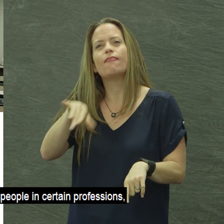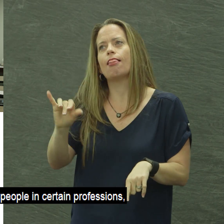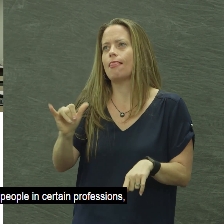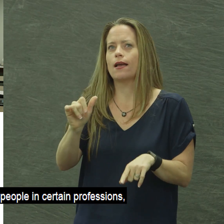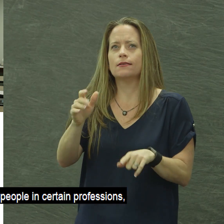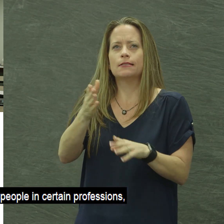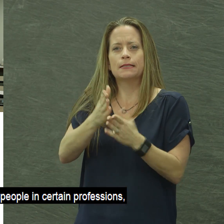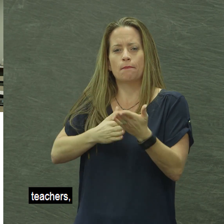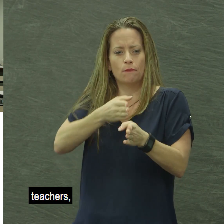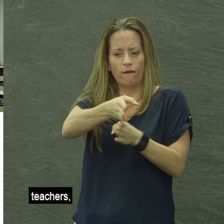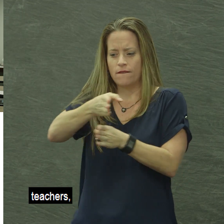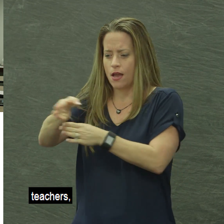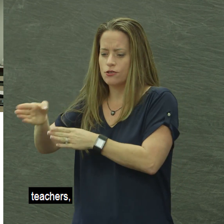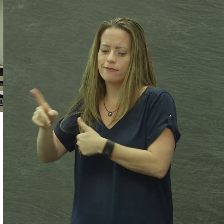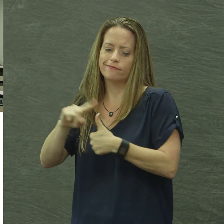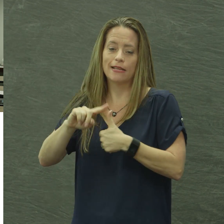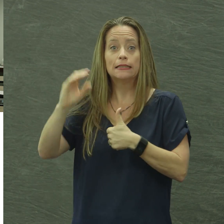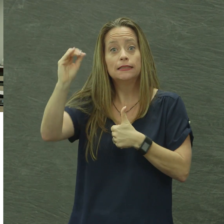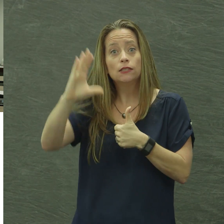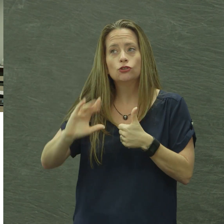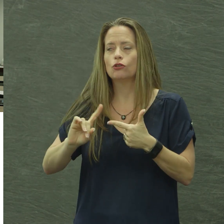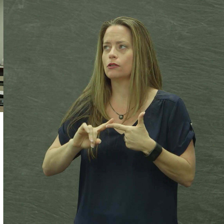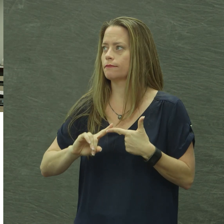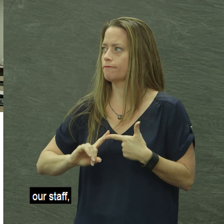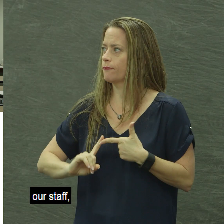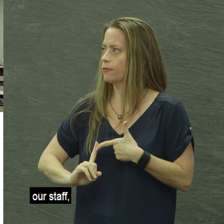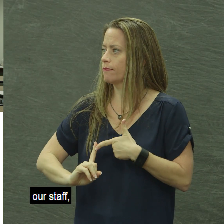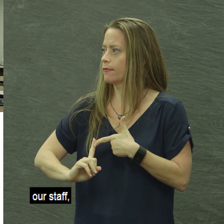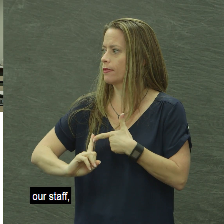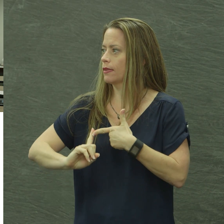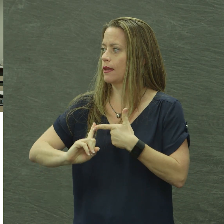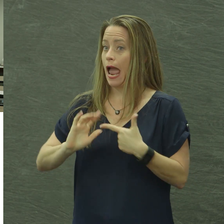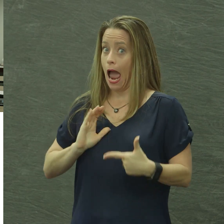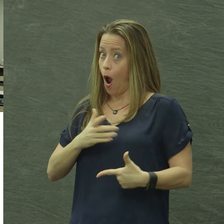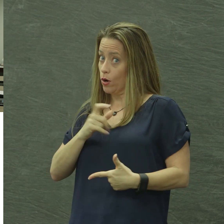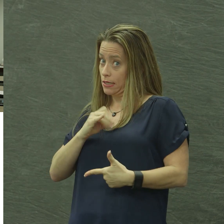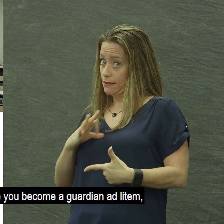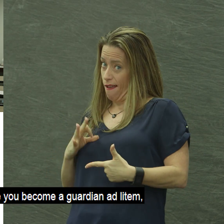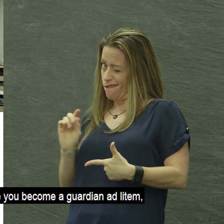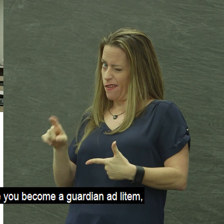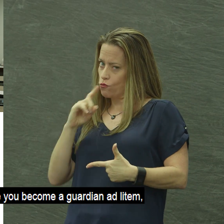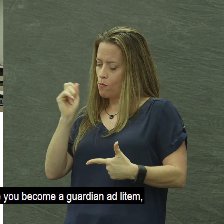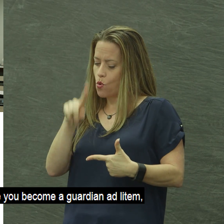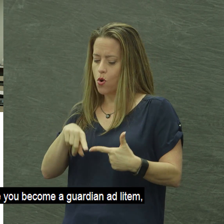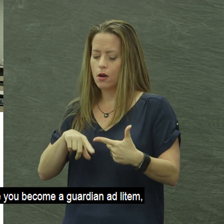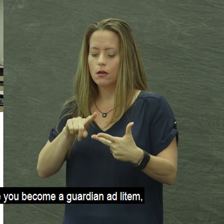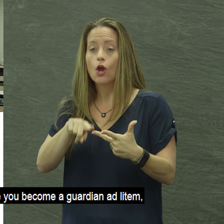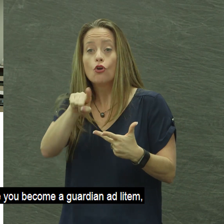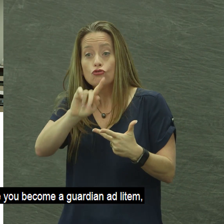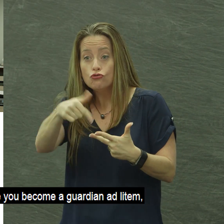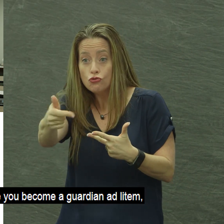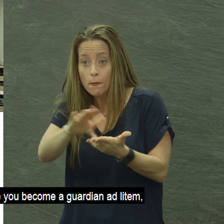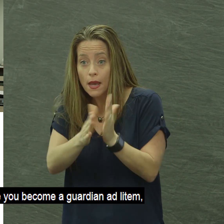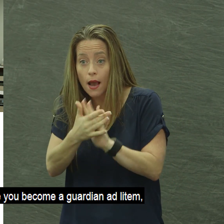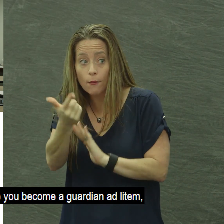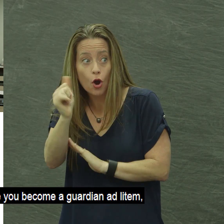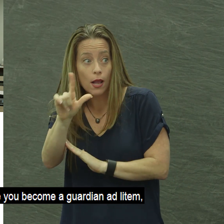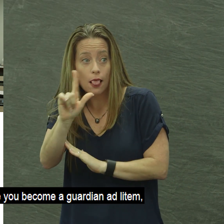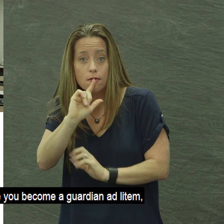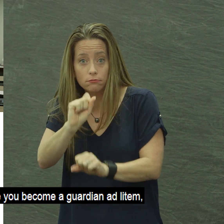professions, teachers, our staff, you once you become a guardian ad